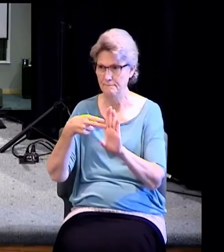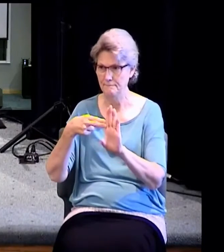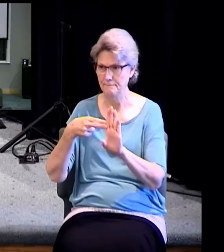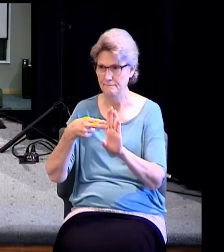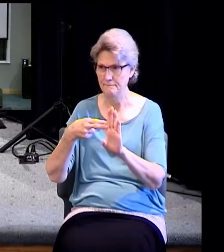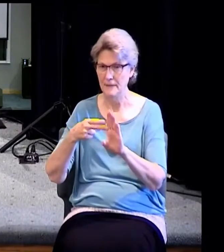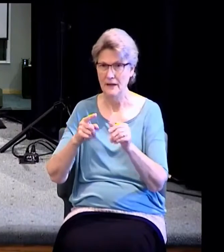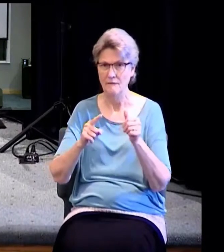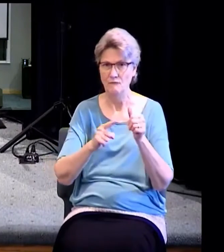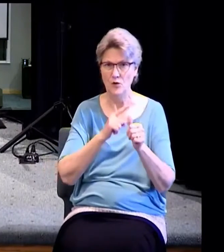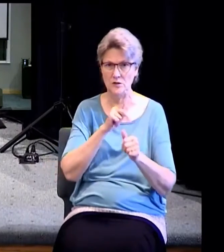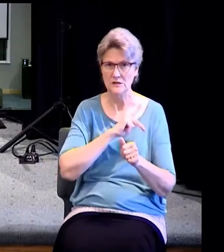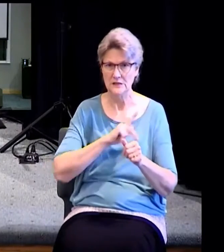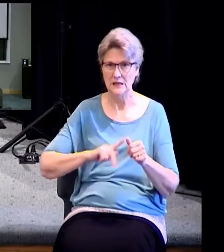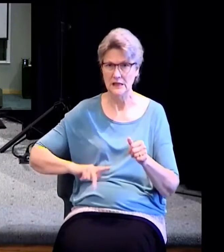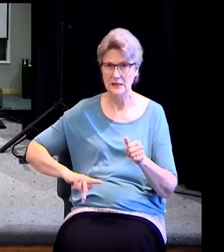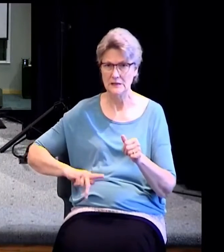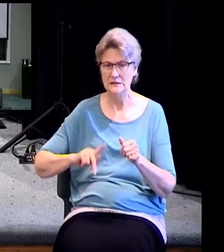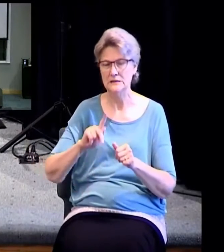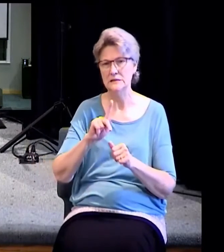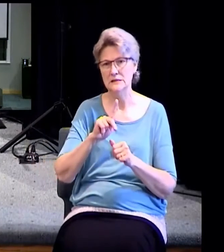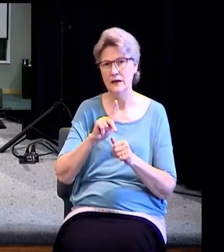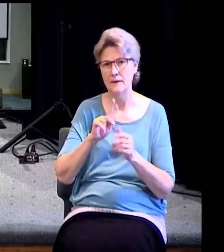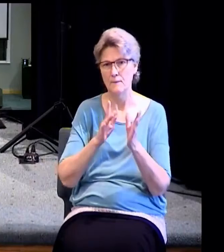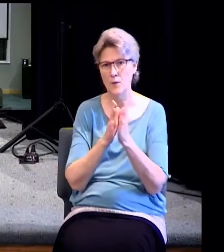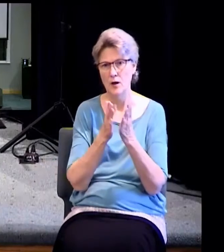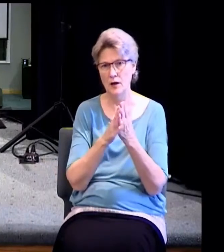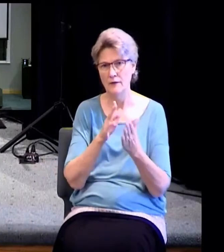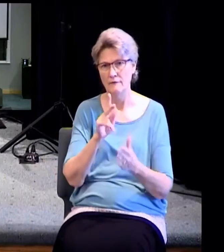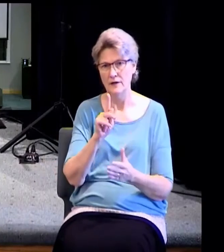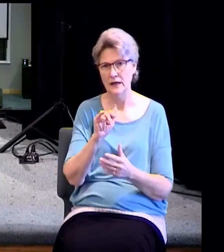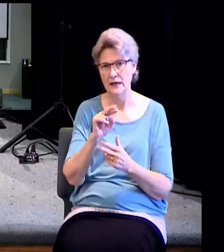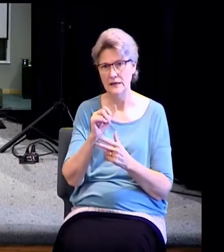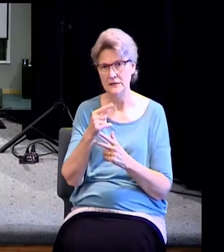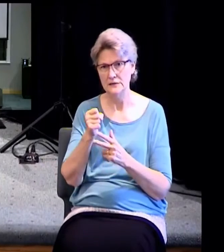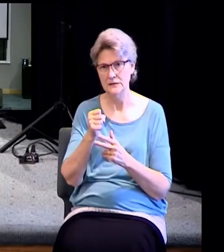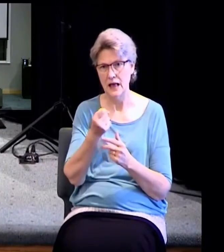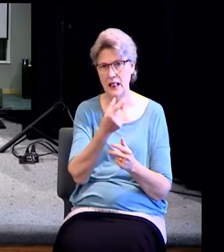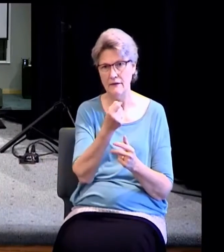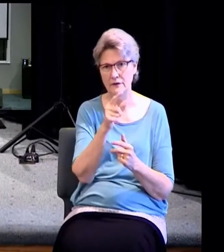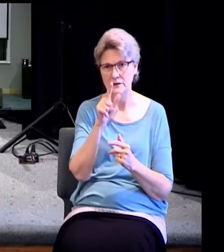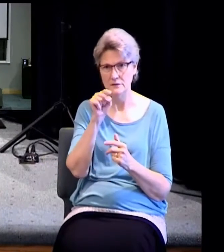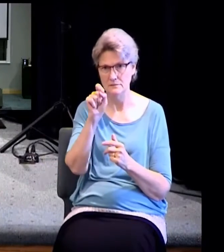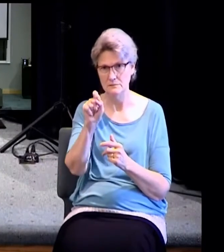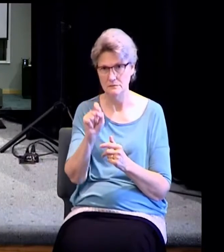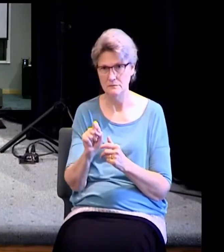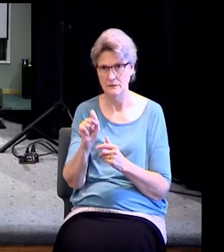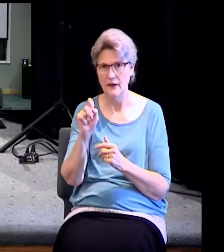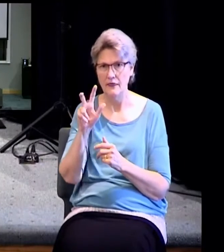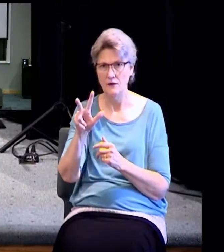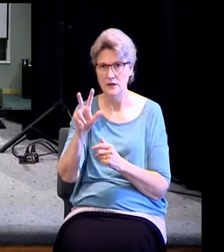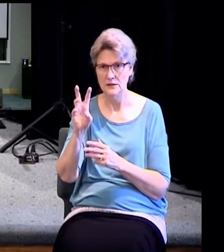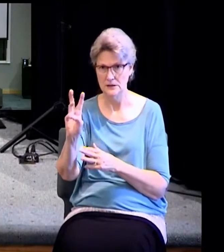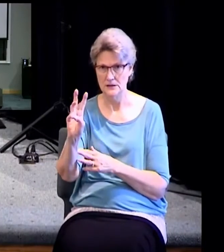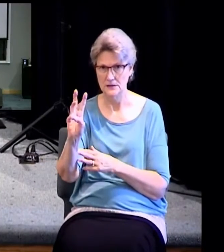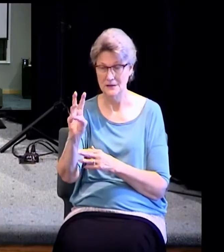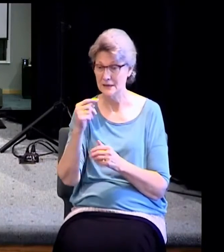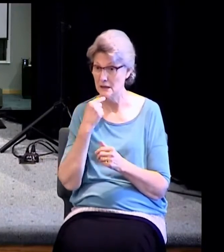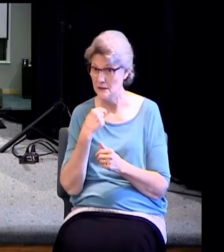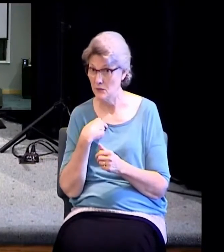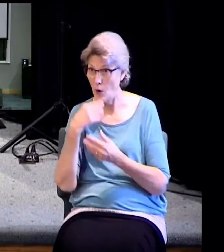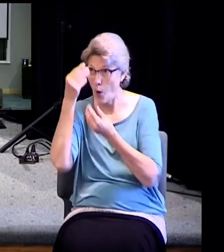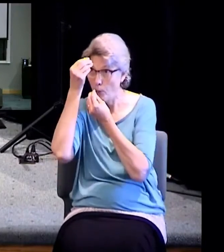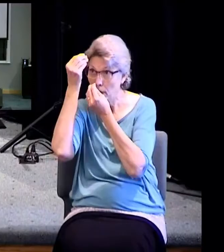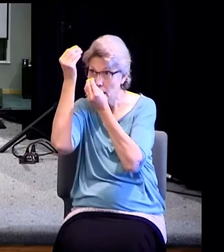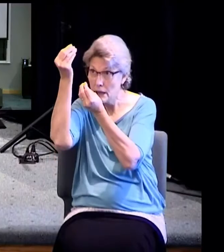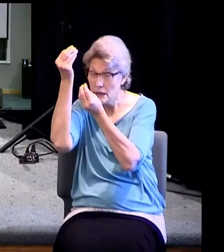chapter 11 and verse 36. What does that tell me? It tells me that